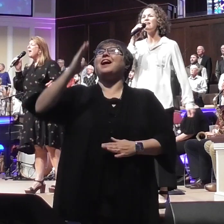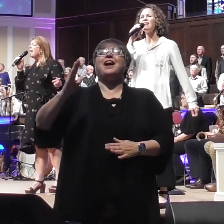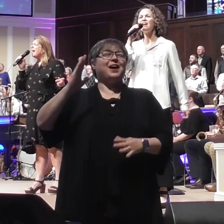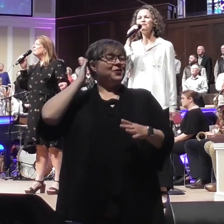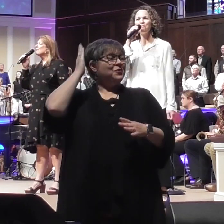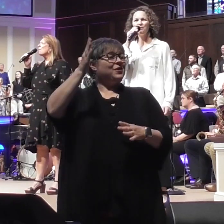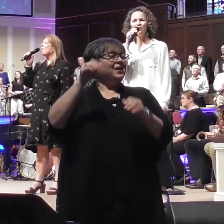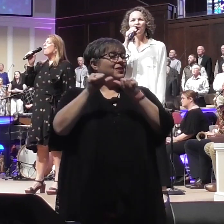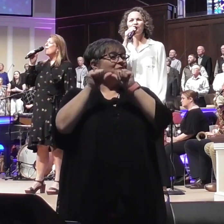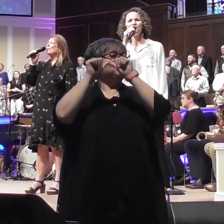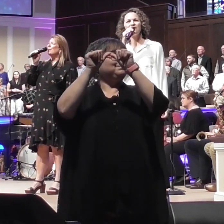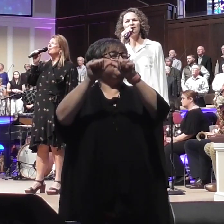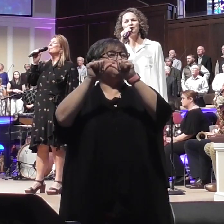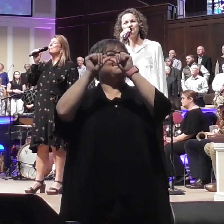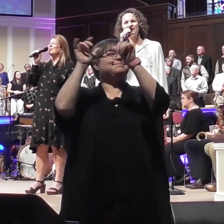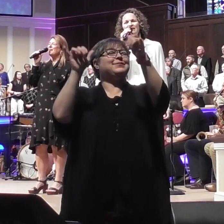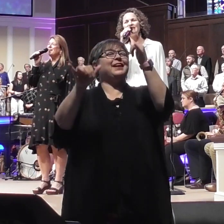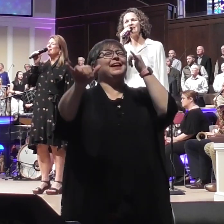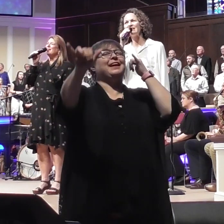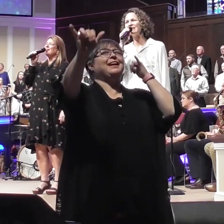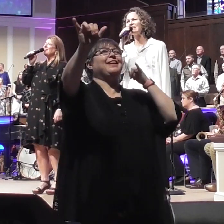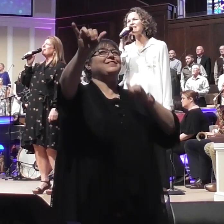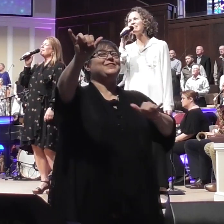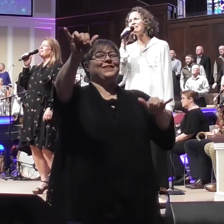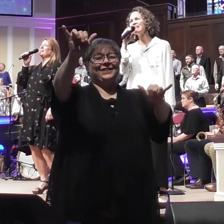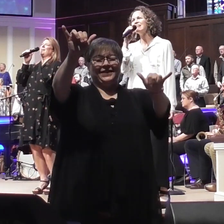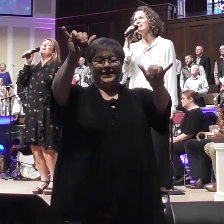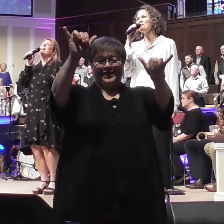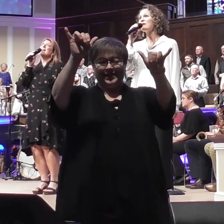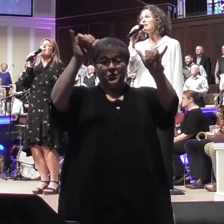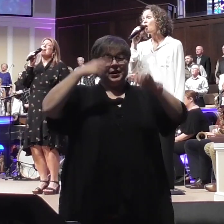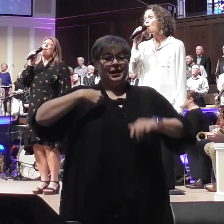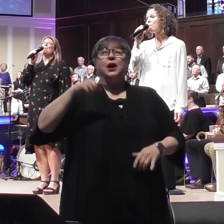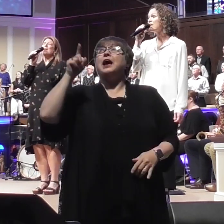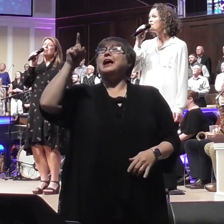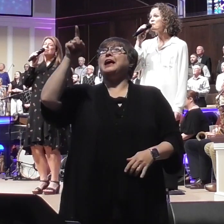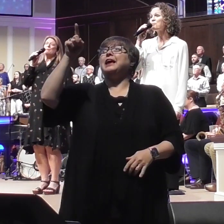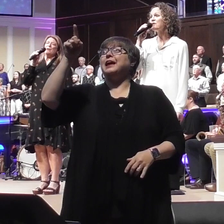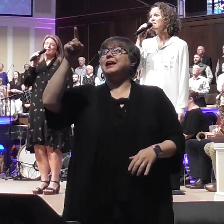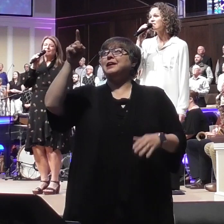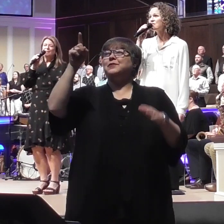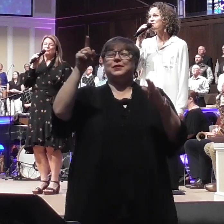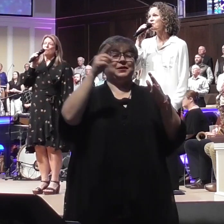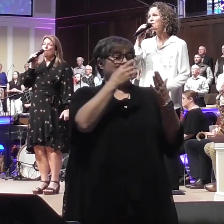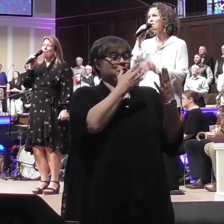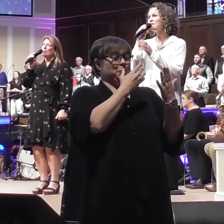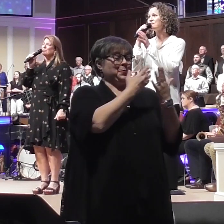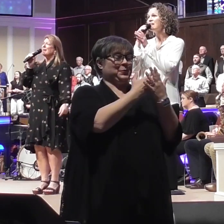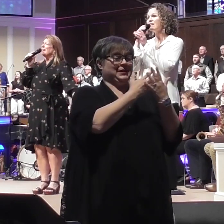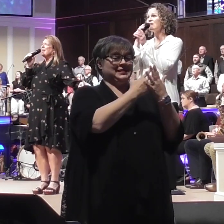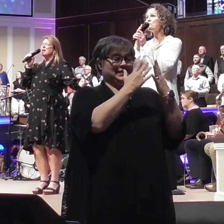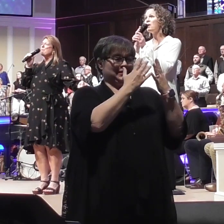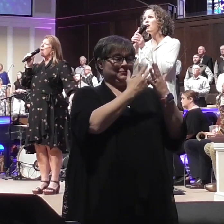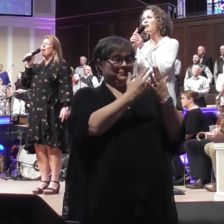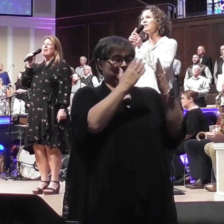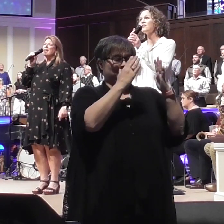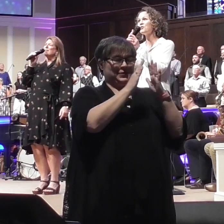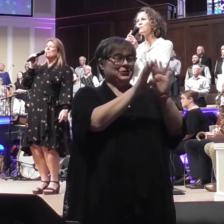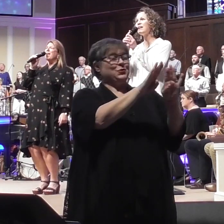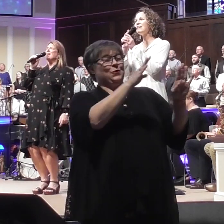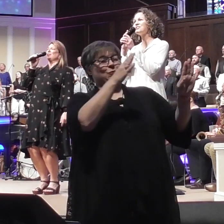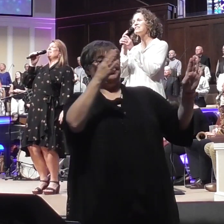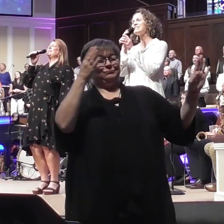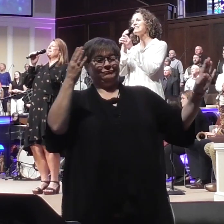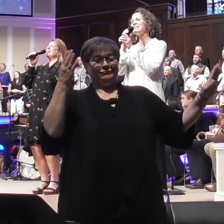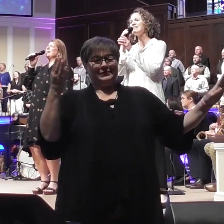who evermore will be. He opened the prison doors, he parted